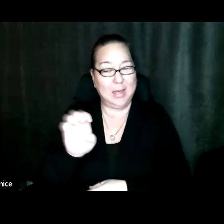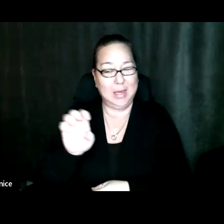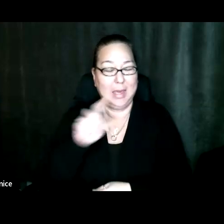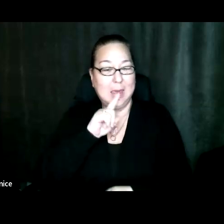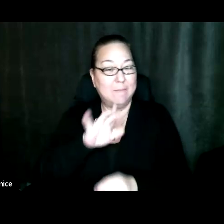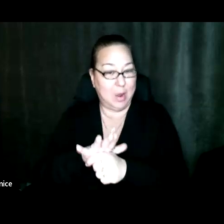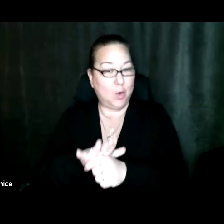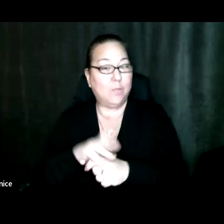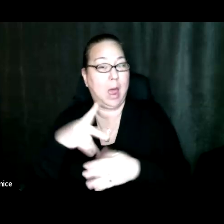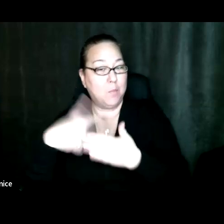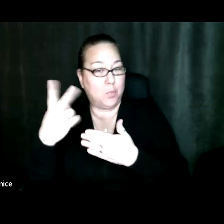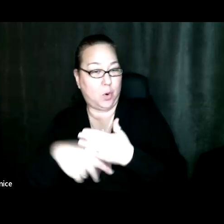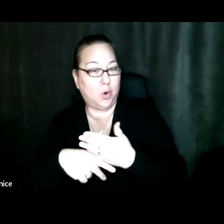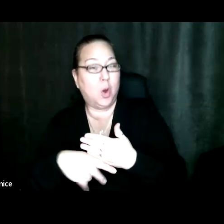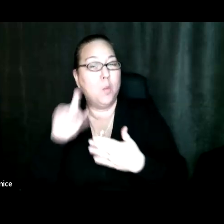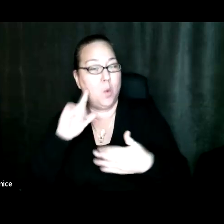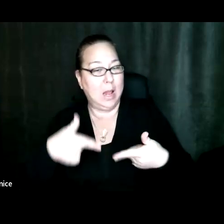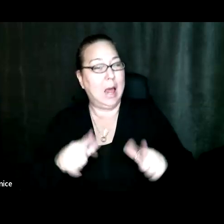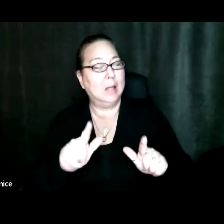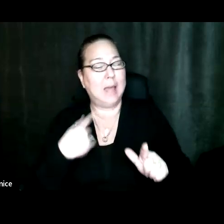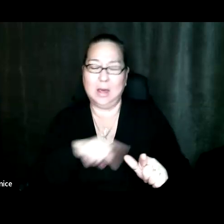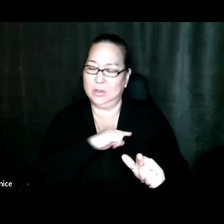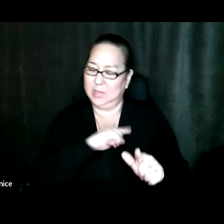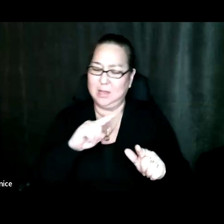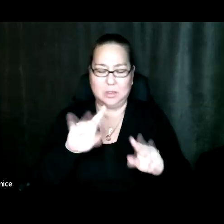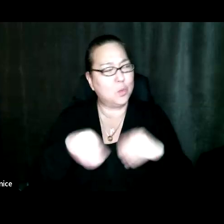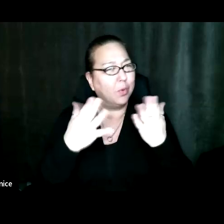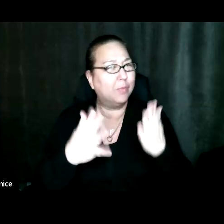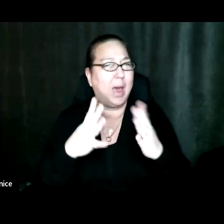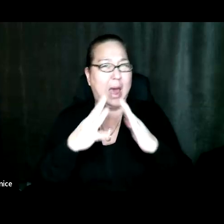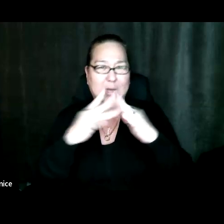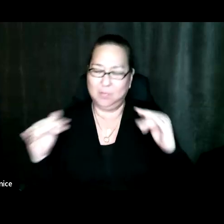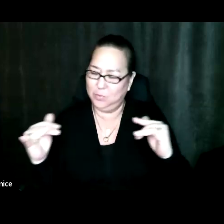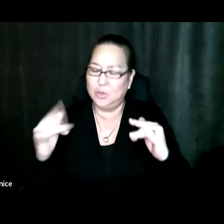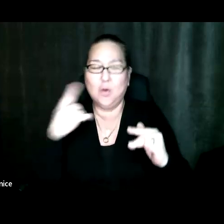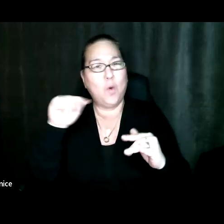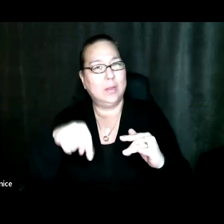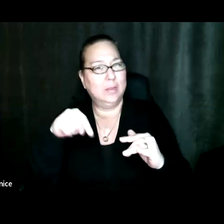BPS retains a culturally and linguistically diverse representation of its workforce.